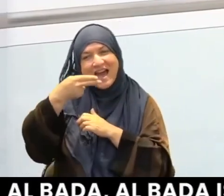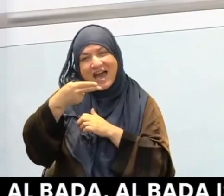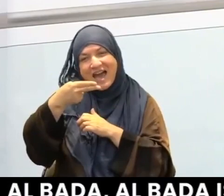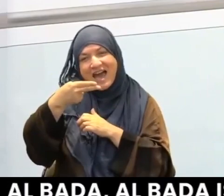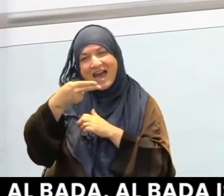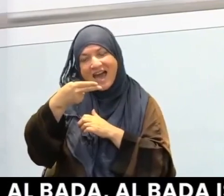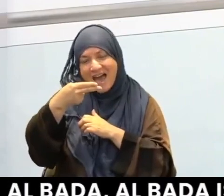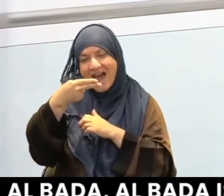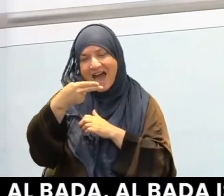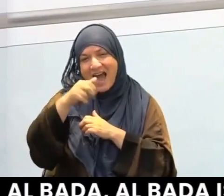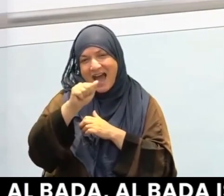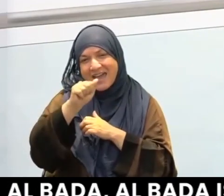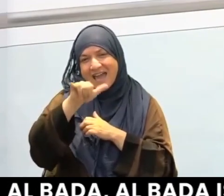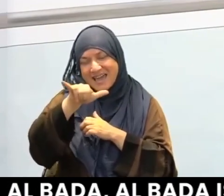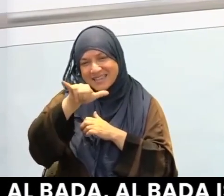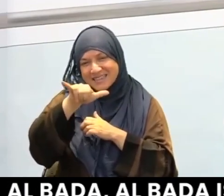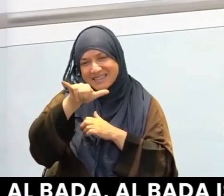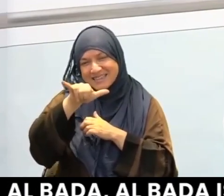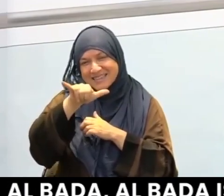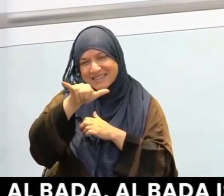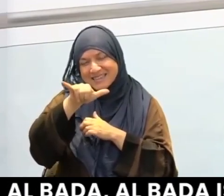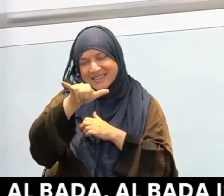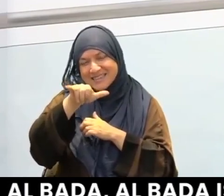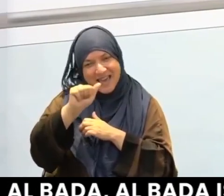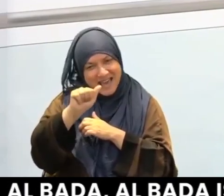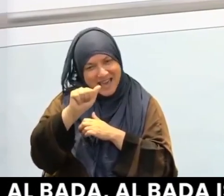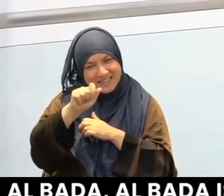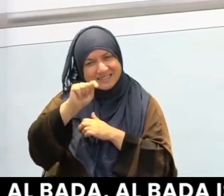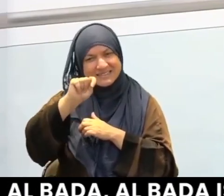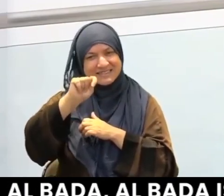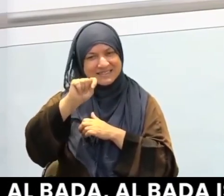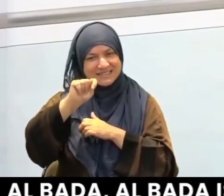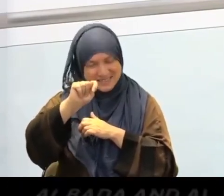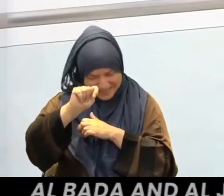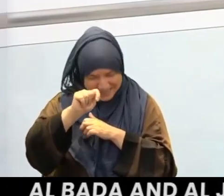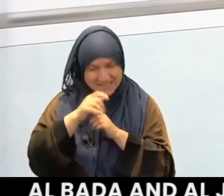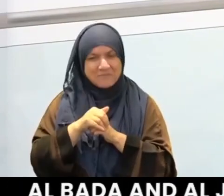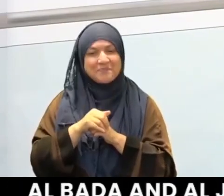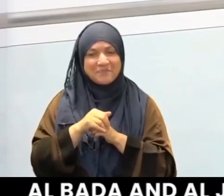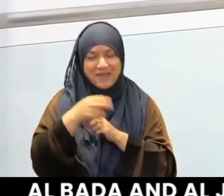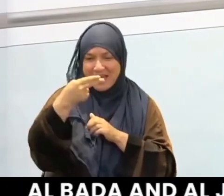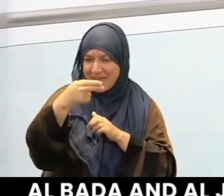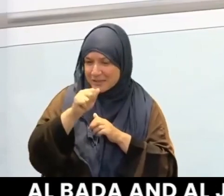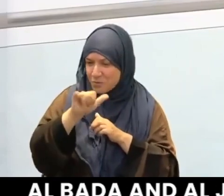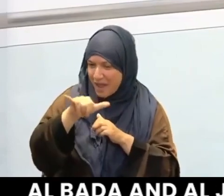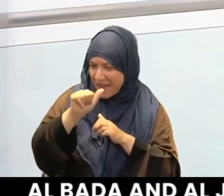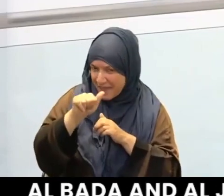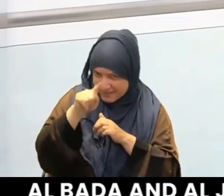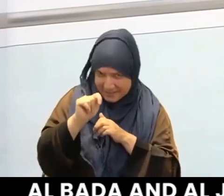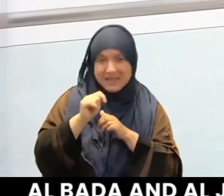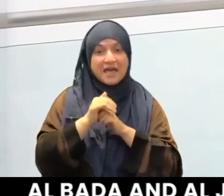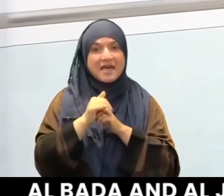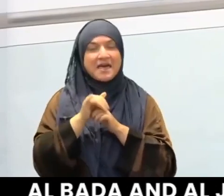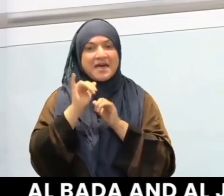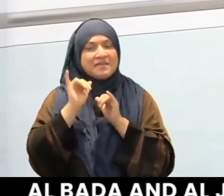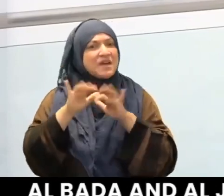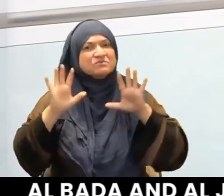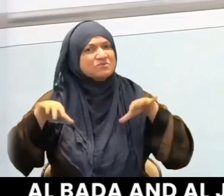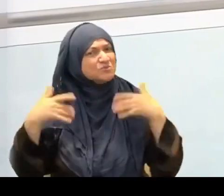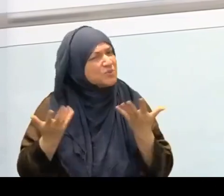Al-Bada. Al-Bada is from Al-Jafa. And Al-Jafa is in hellfire. Al-Bada and Al-Jafa gets a little bit more